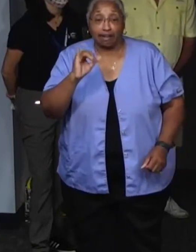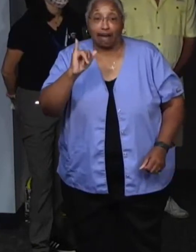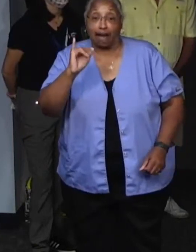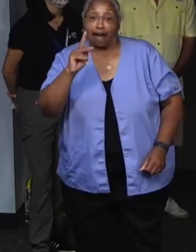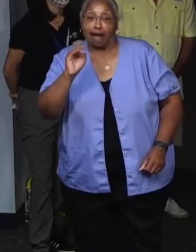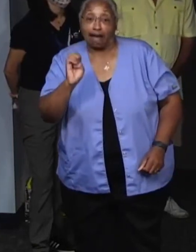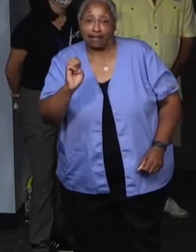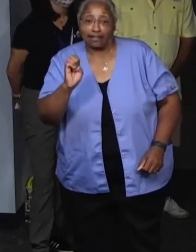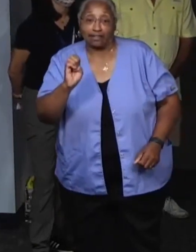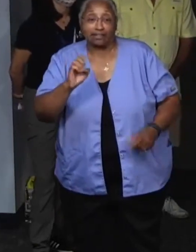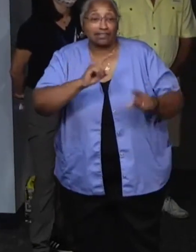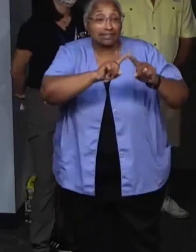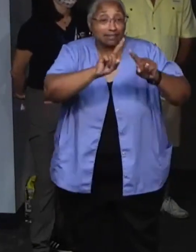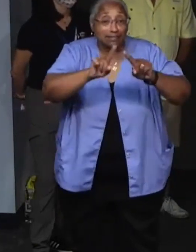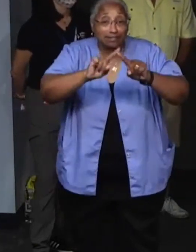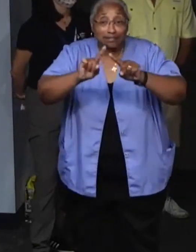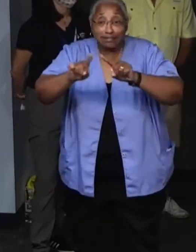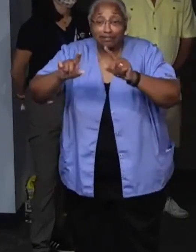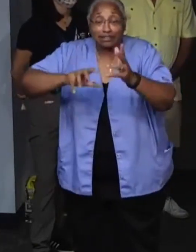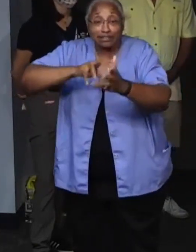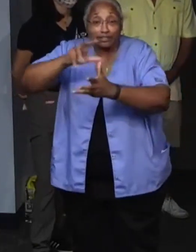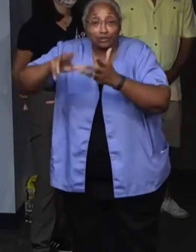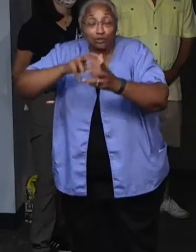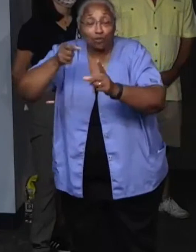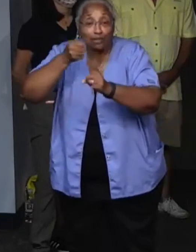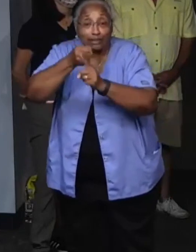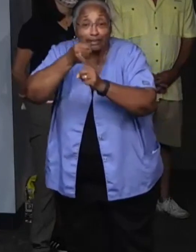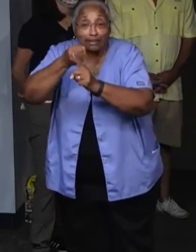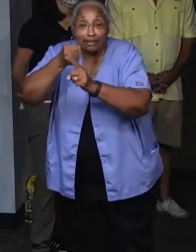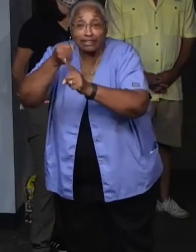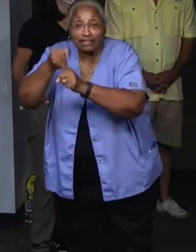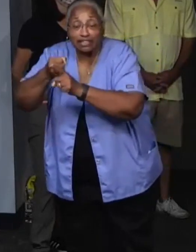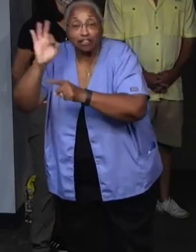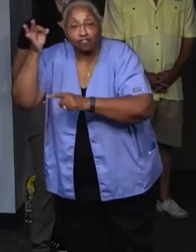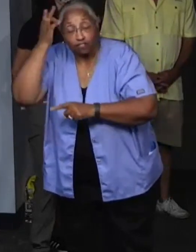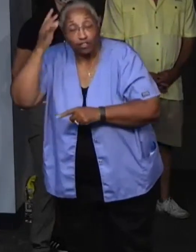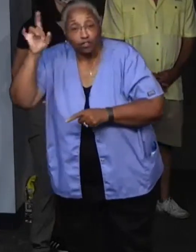the storms that we continue to get hit by, the federal government has to continue to come down